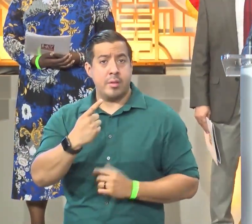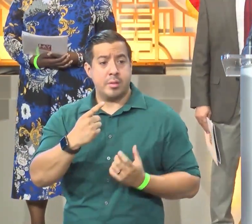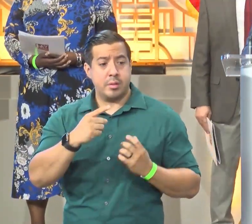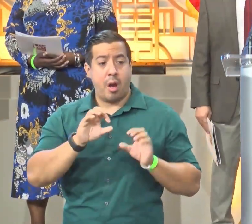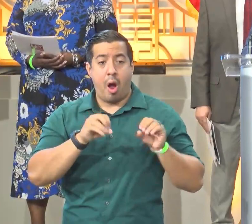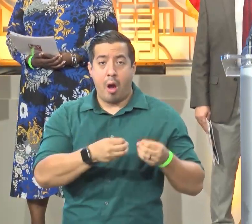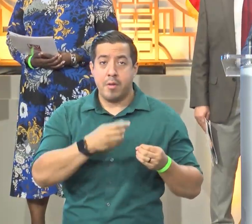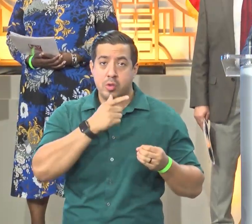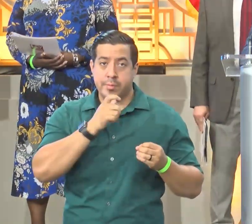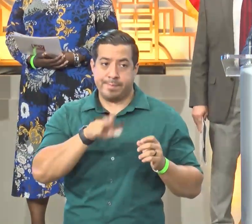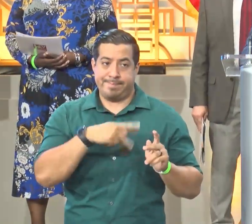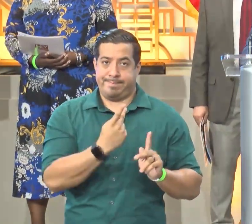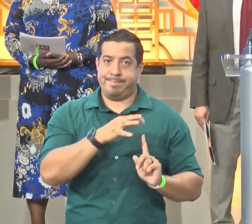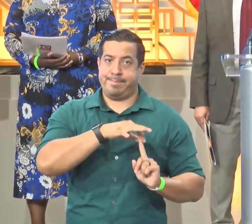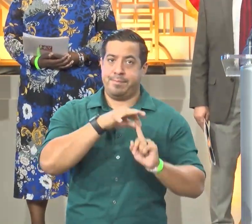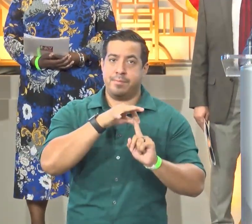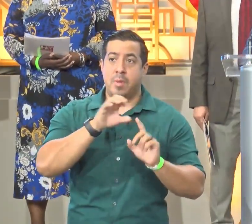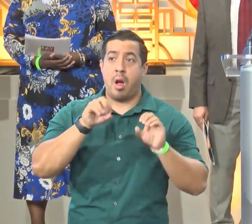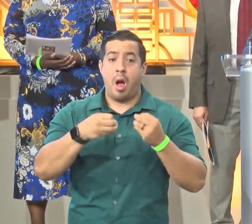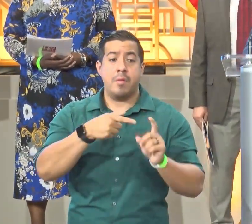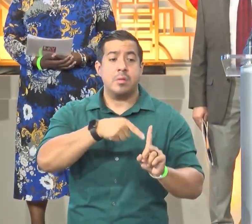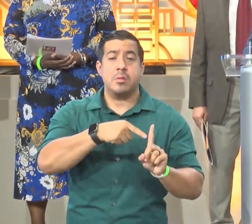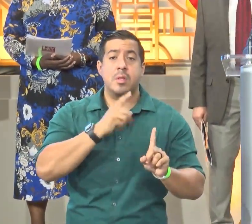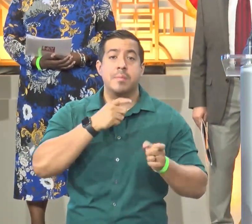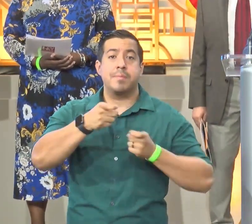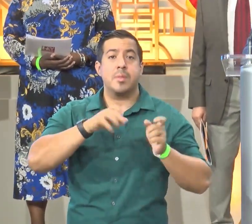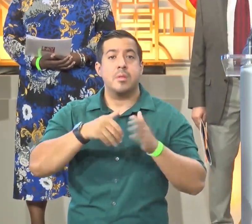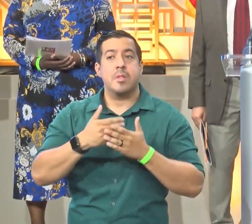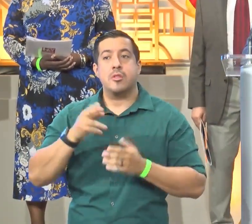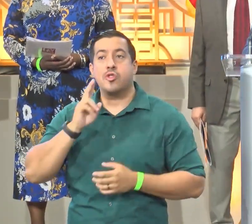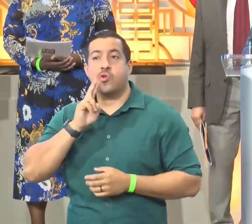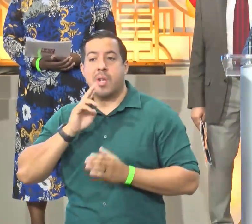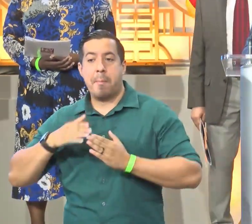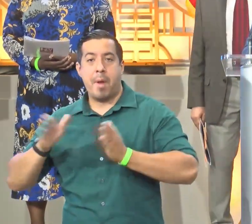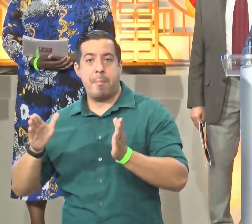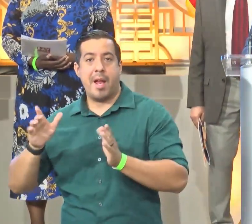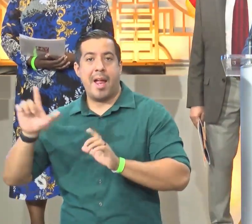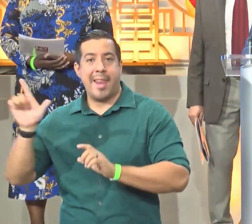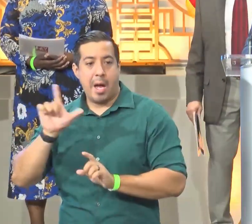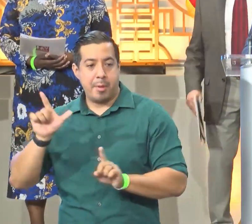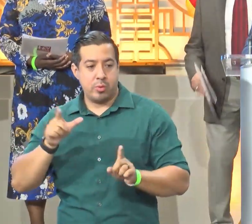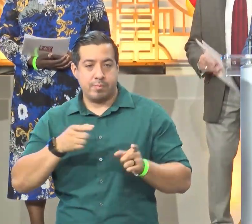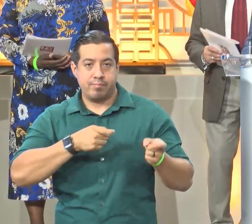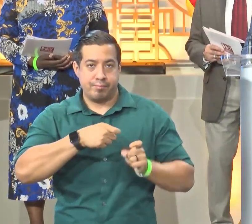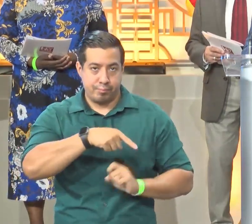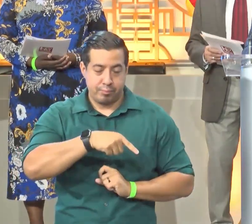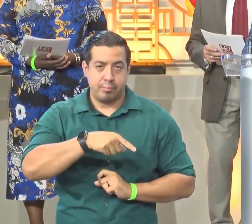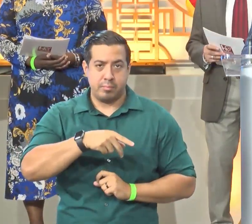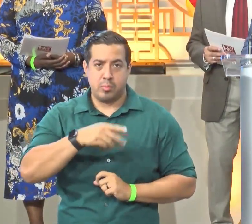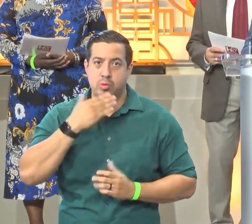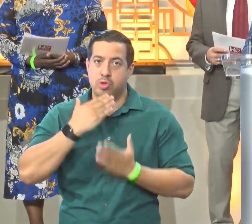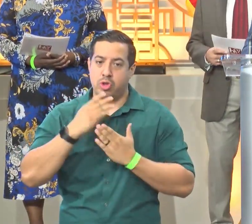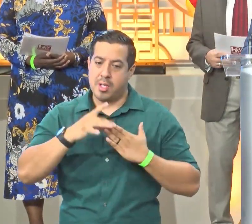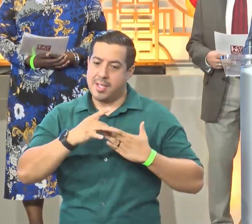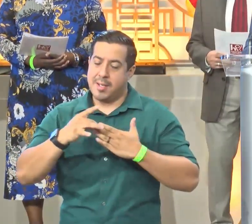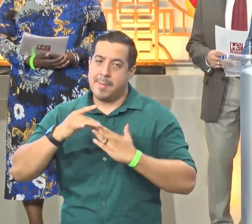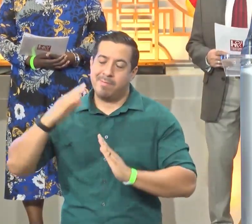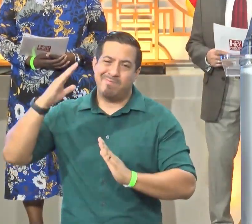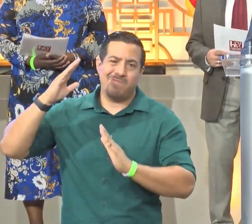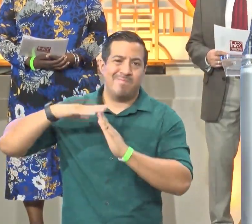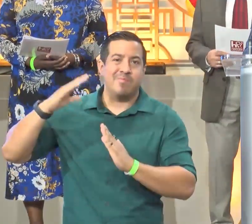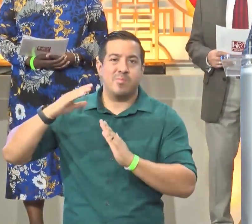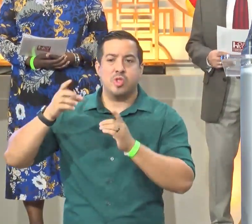the country. The office is managed by the Houston Public Library under the leadership of the best public